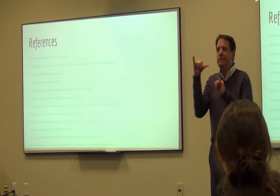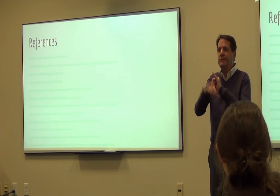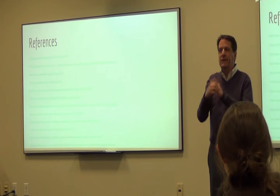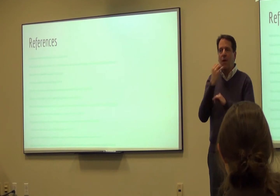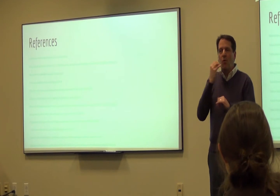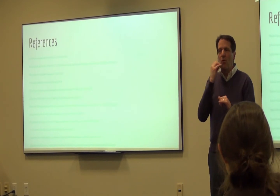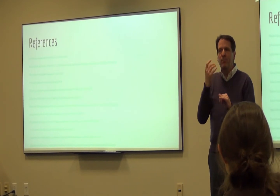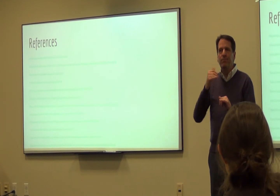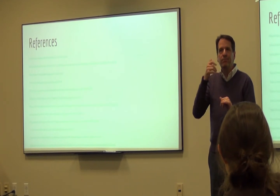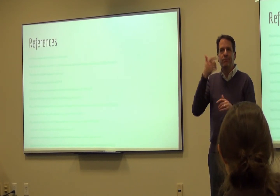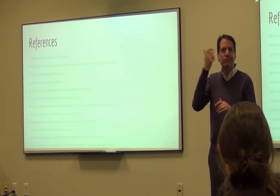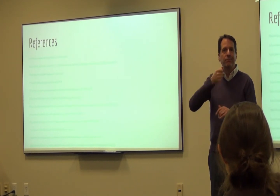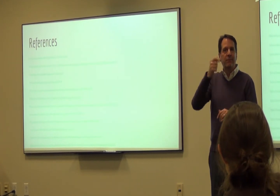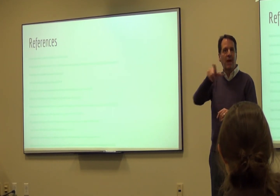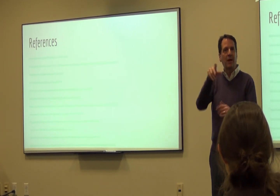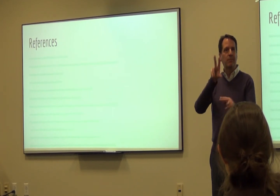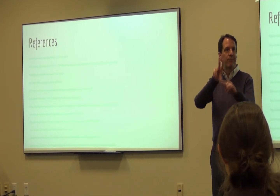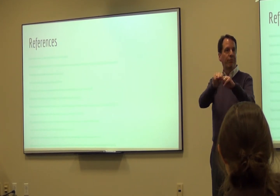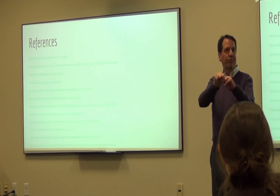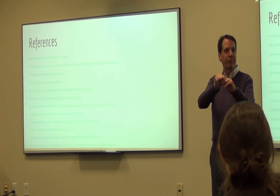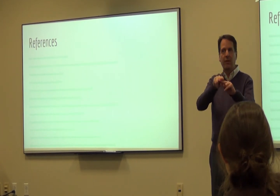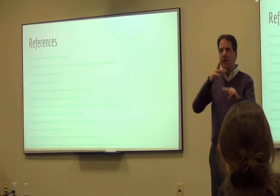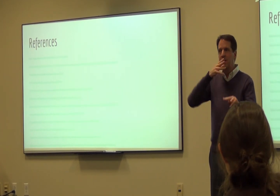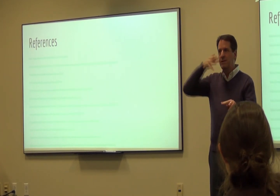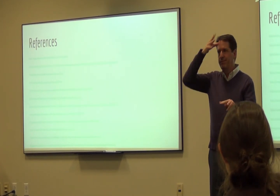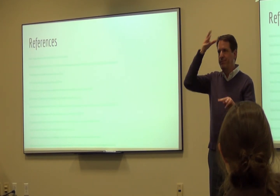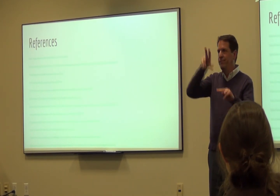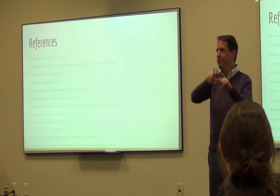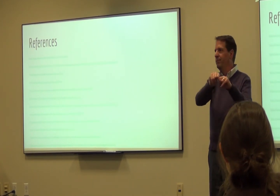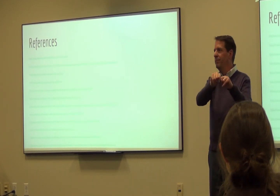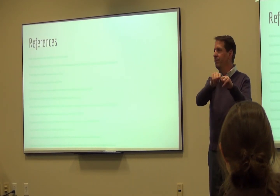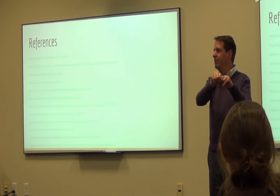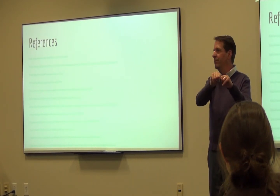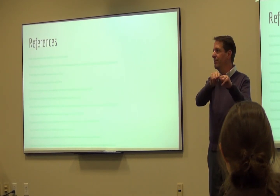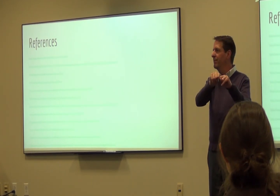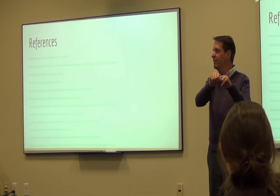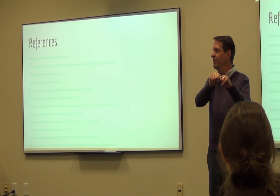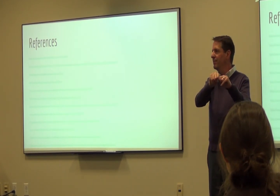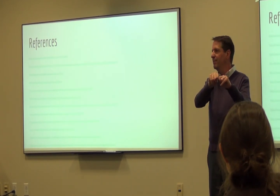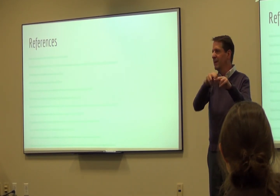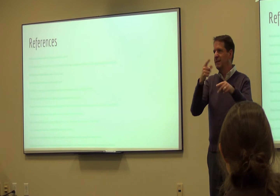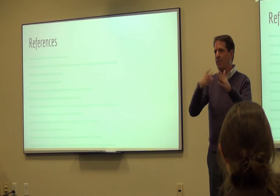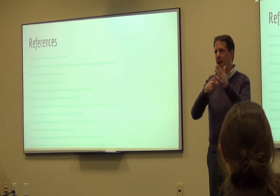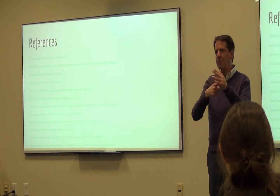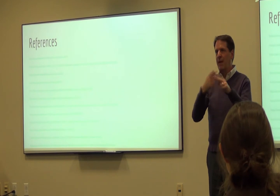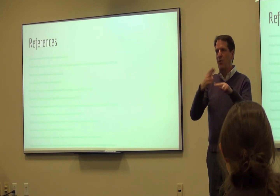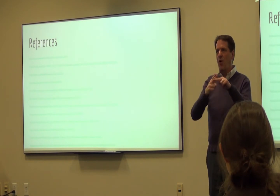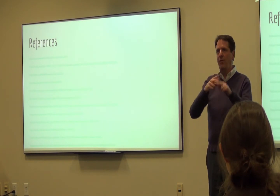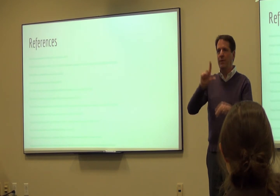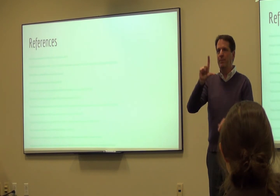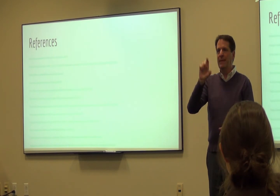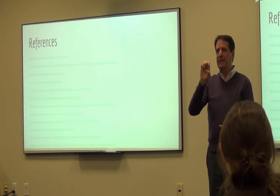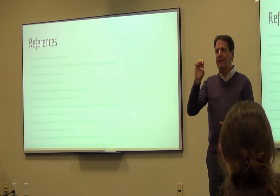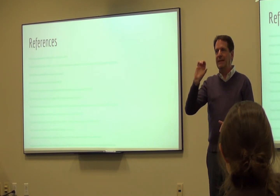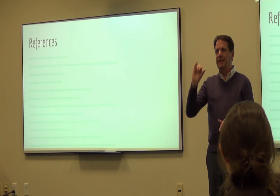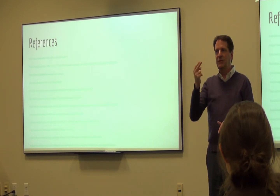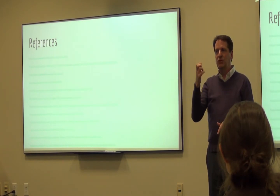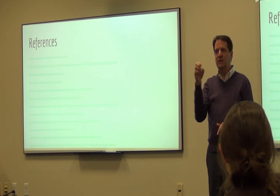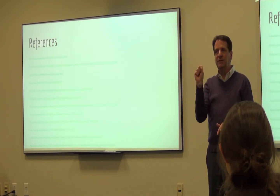So men and women will stay home sometimes and just kind of work off of their parents. And sometimes